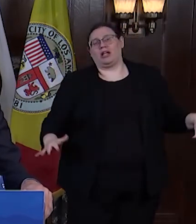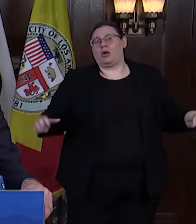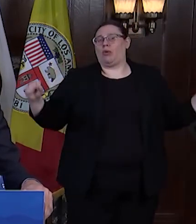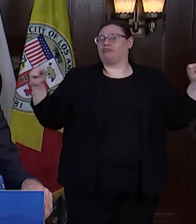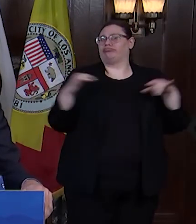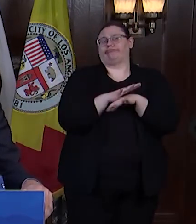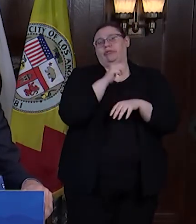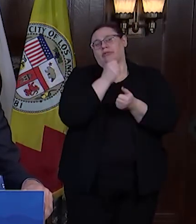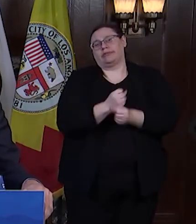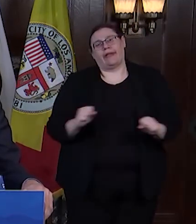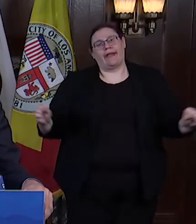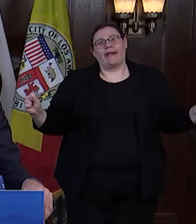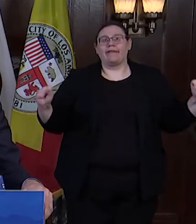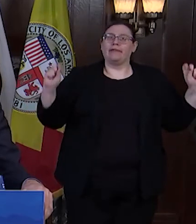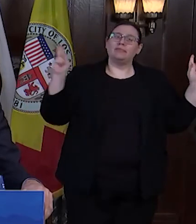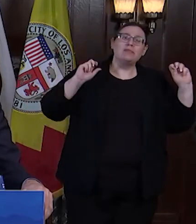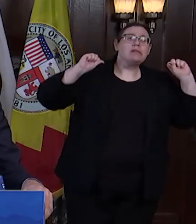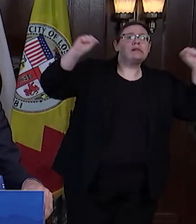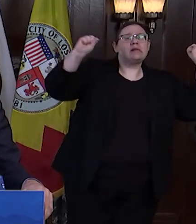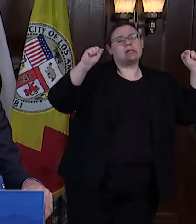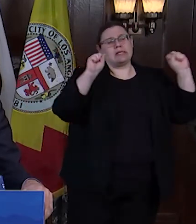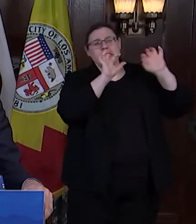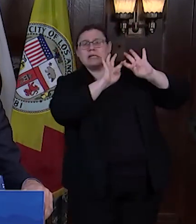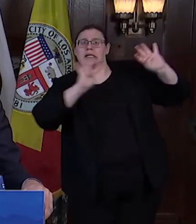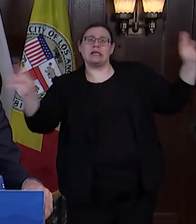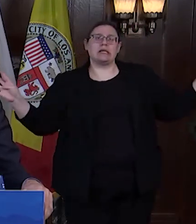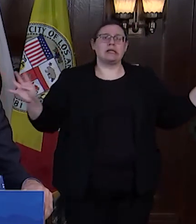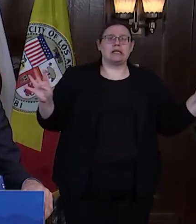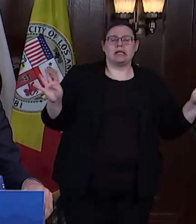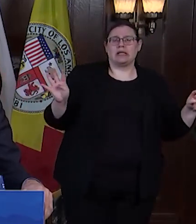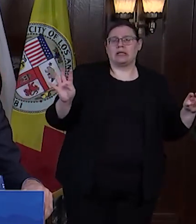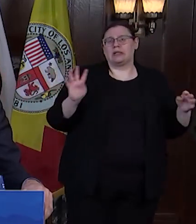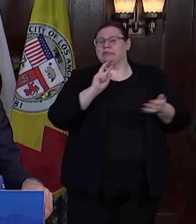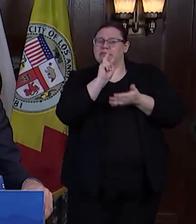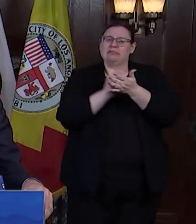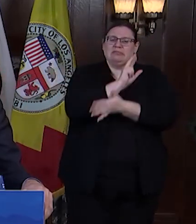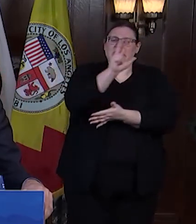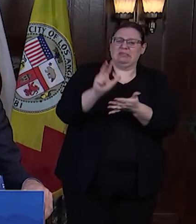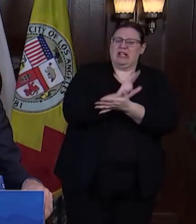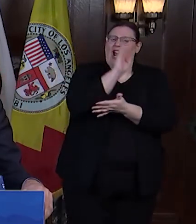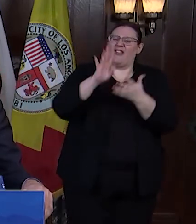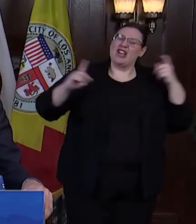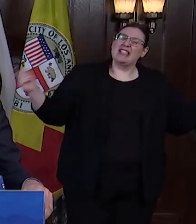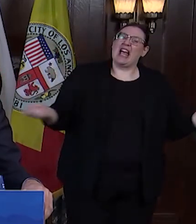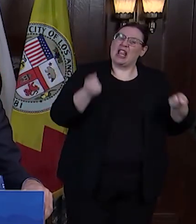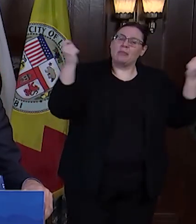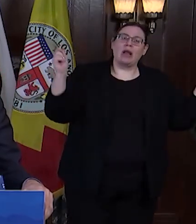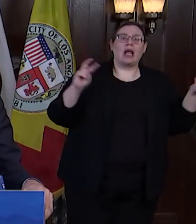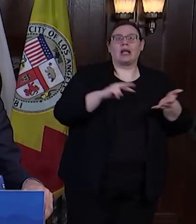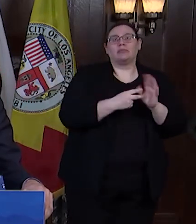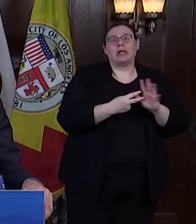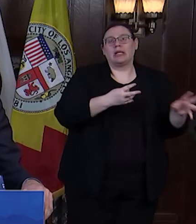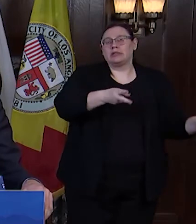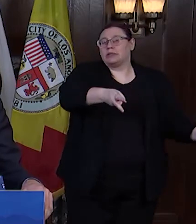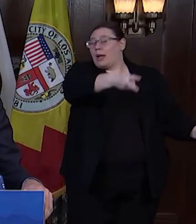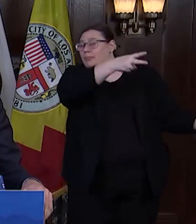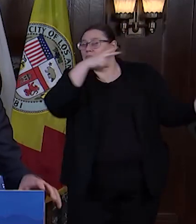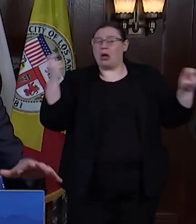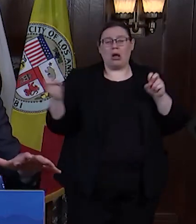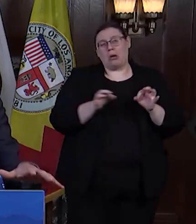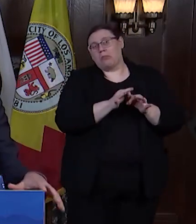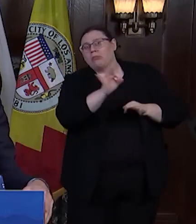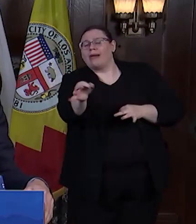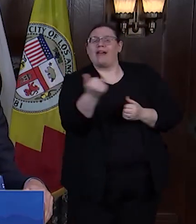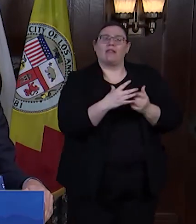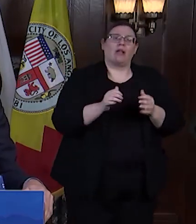us to have people lining the streets where we're going to see a couple hours of celebration that puts us back weeks and months. And that should be the table stakes.